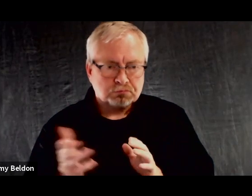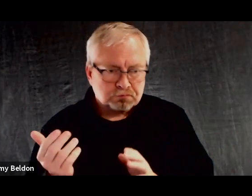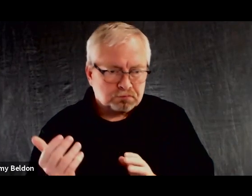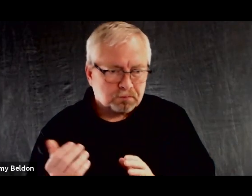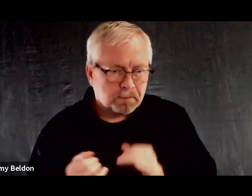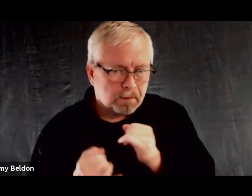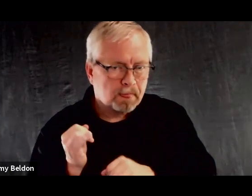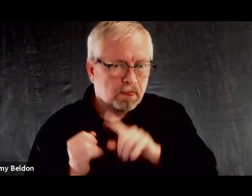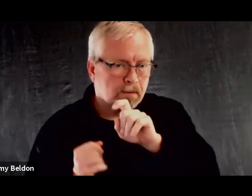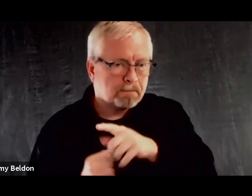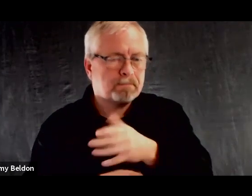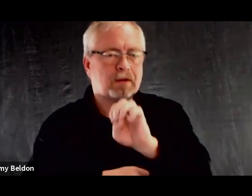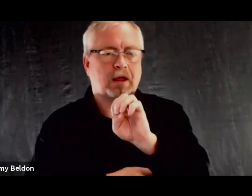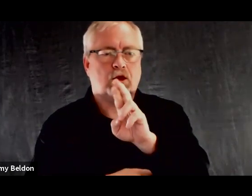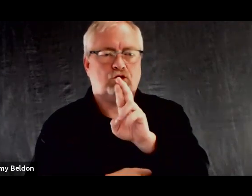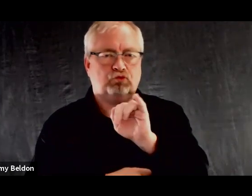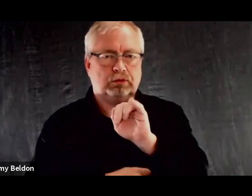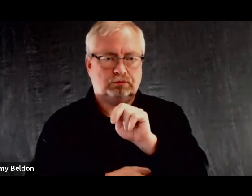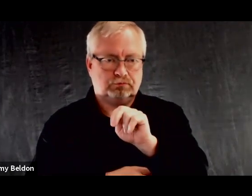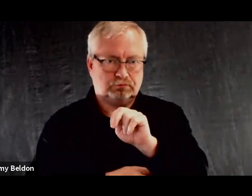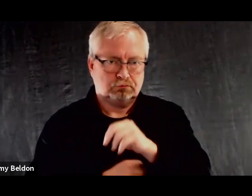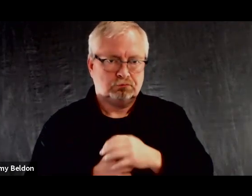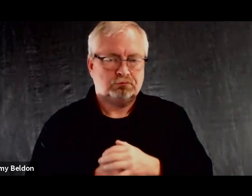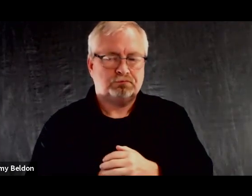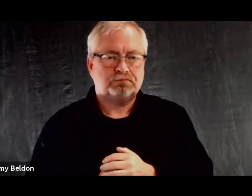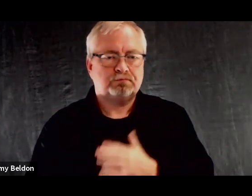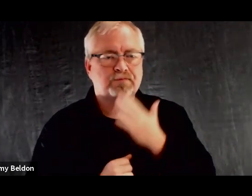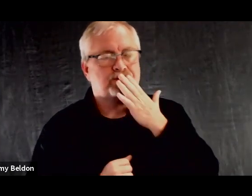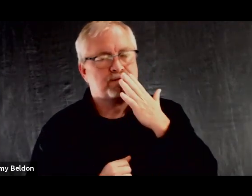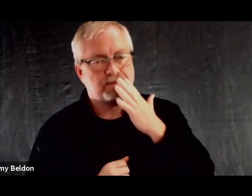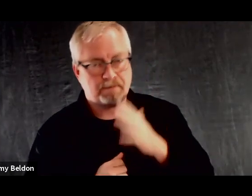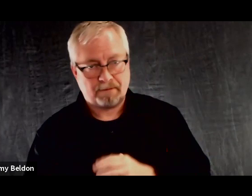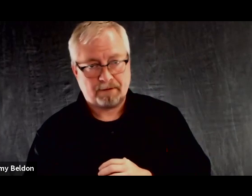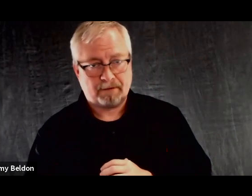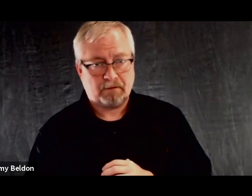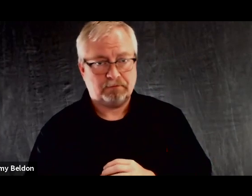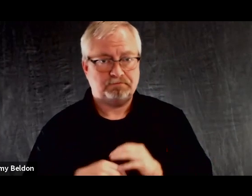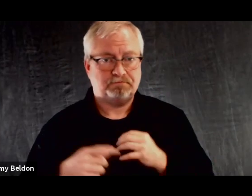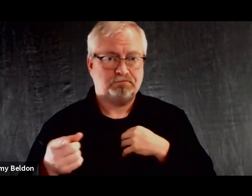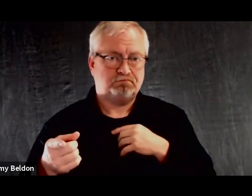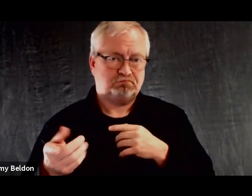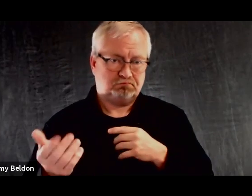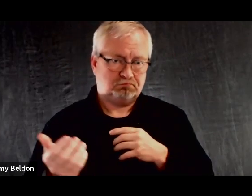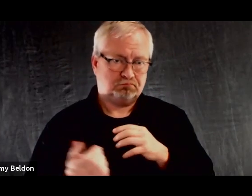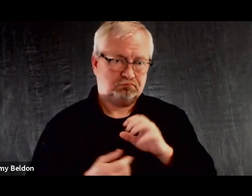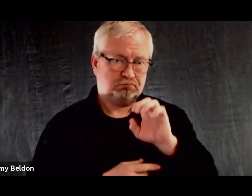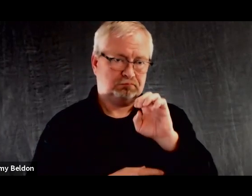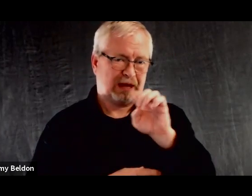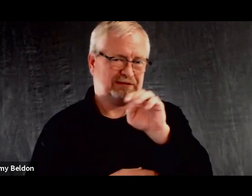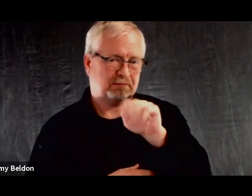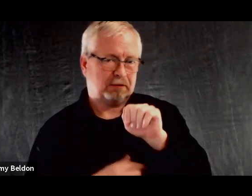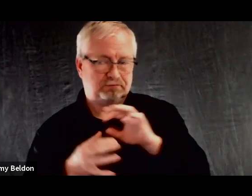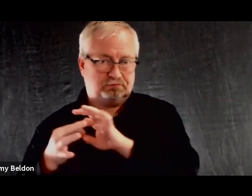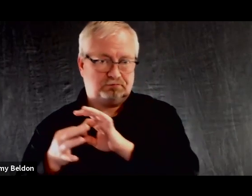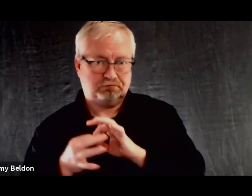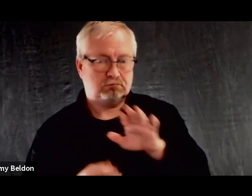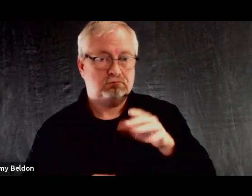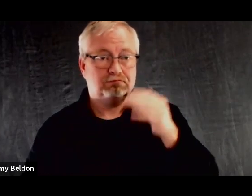Hi, thanks. I'm going to build a little bit off of Esme's question. I think with the protesters today, with so many